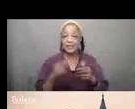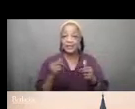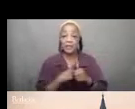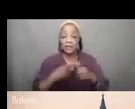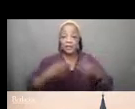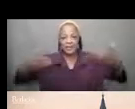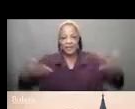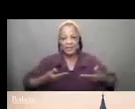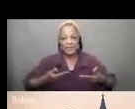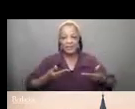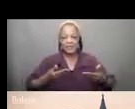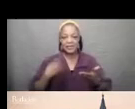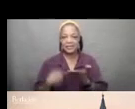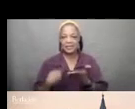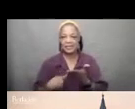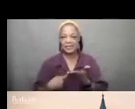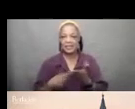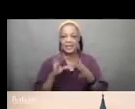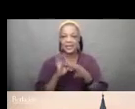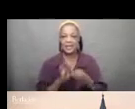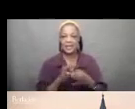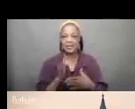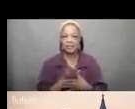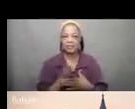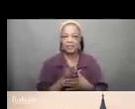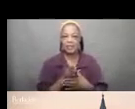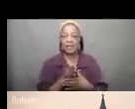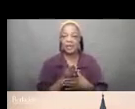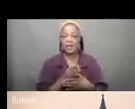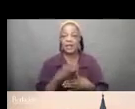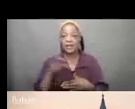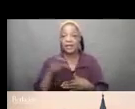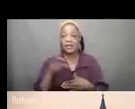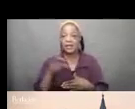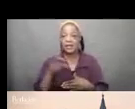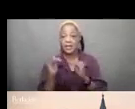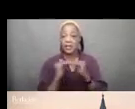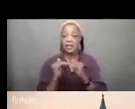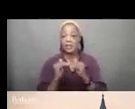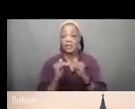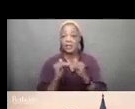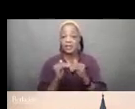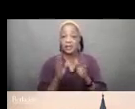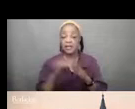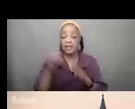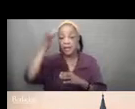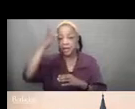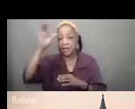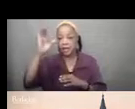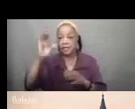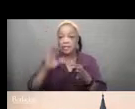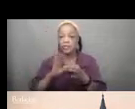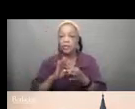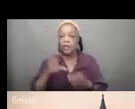introduction talking about the connection between disability justice and Freire's concept of critical